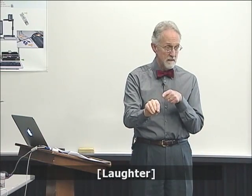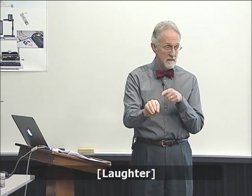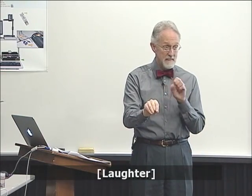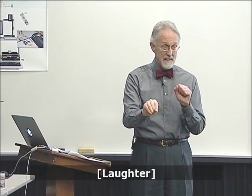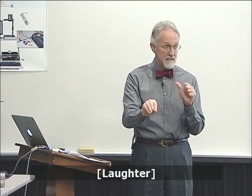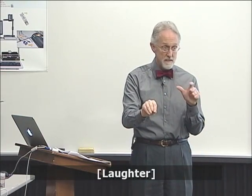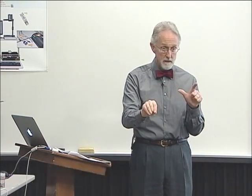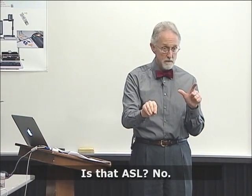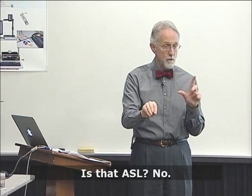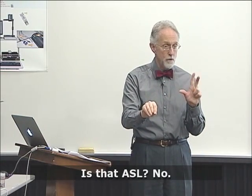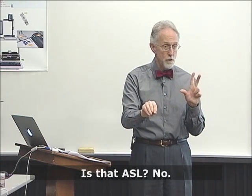Is that ASL? No.